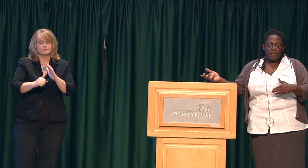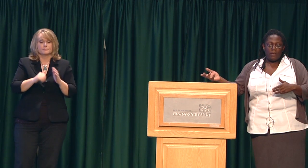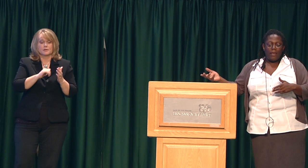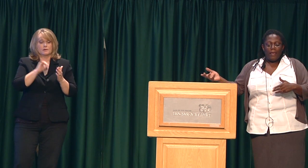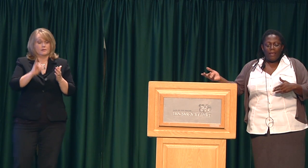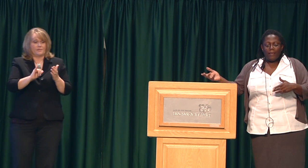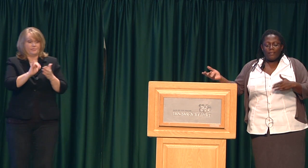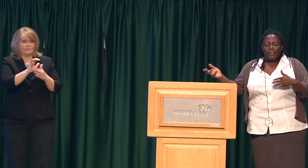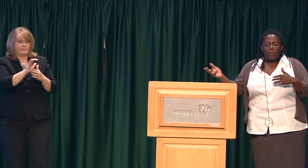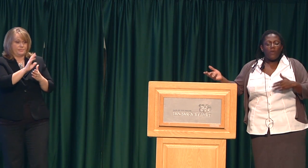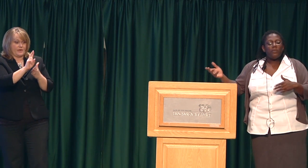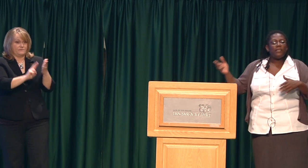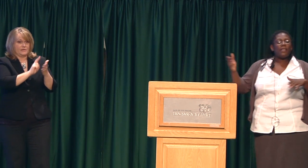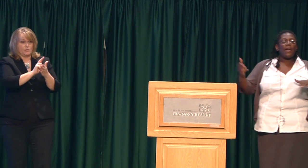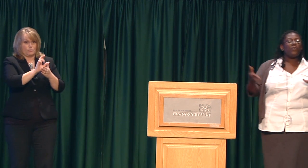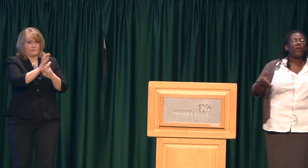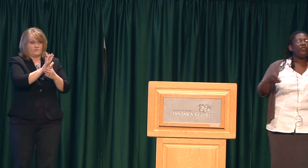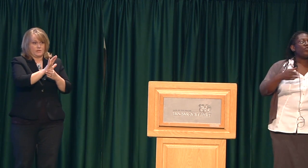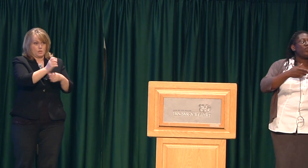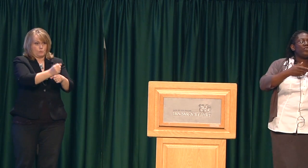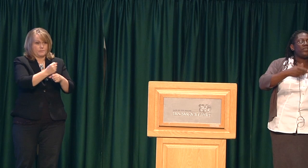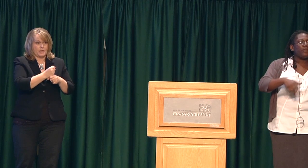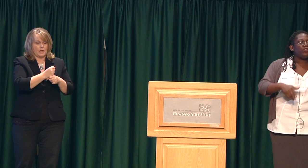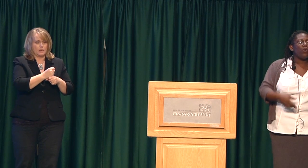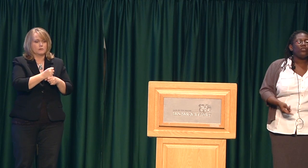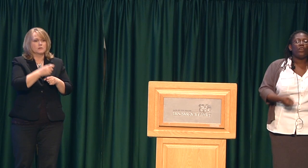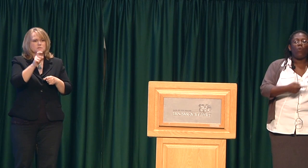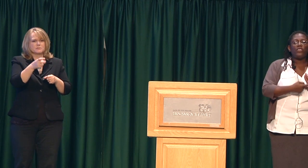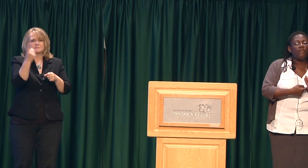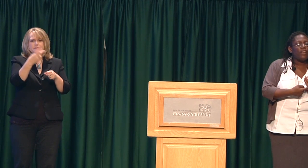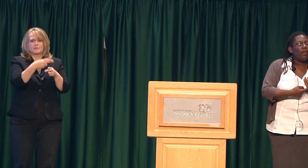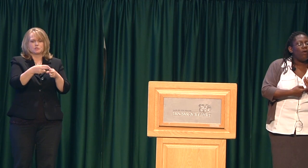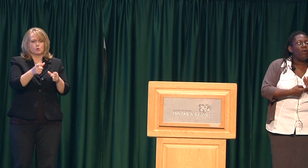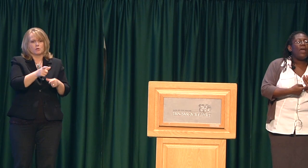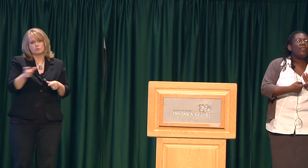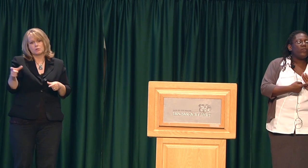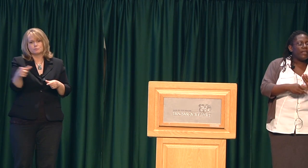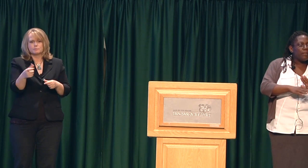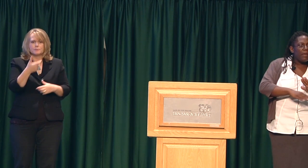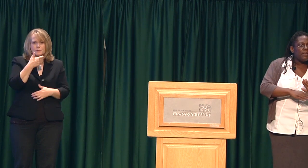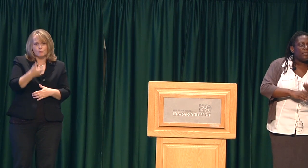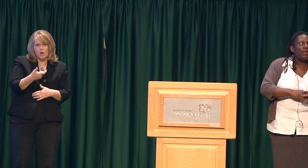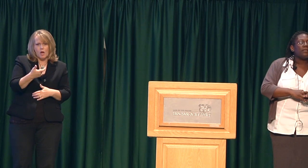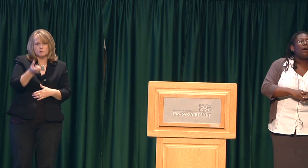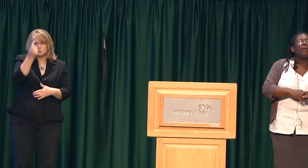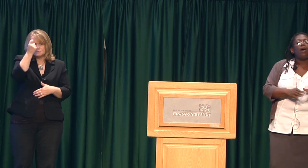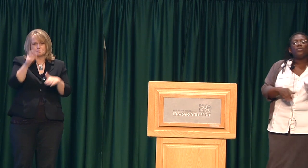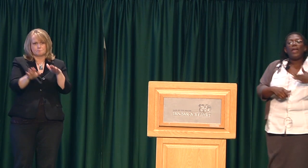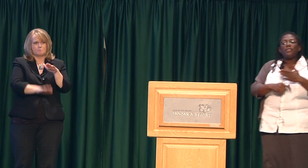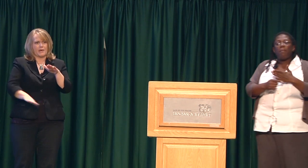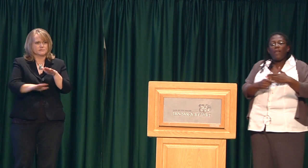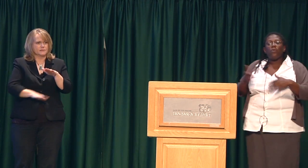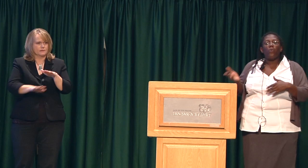video it's supposed to be designed to where if you just wanted to do something short, you can watch the video and you can get some basic things. But